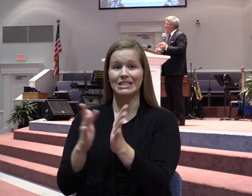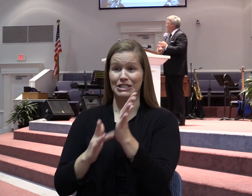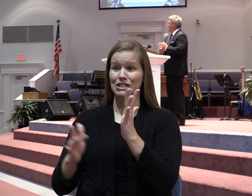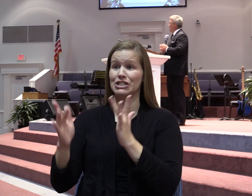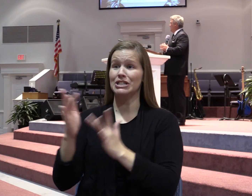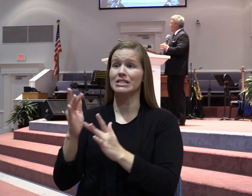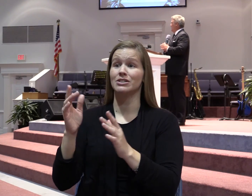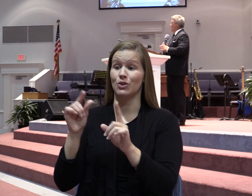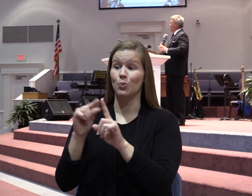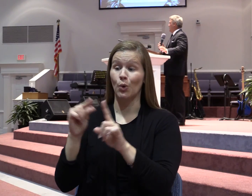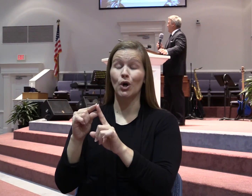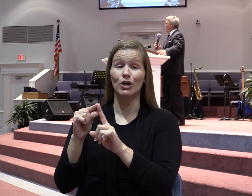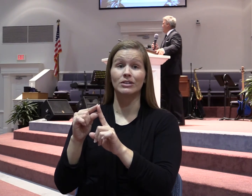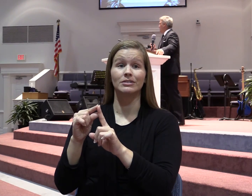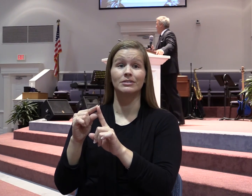the Word.